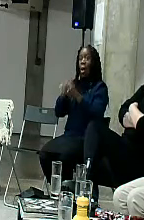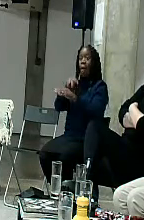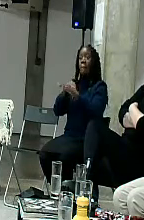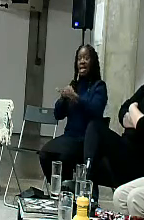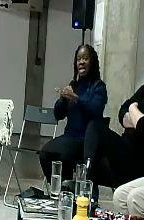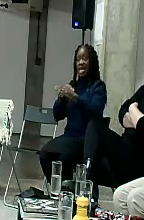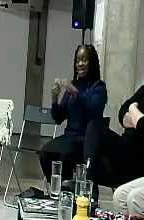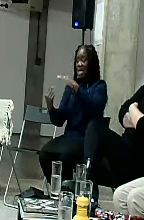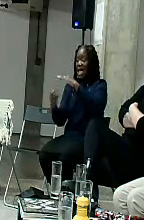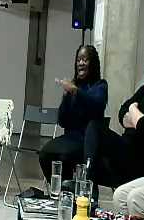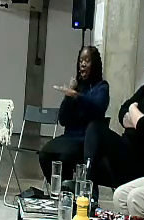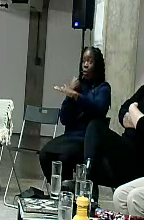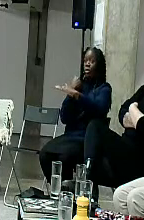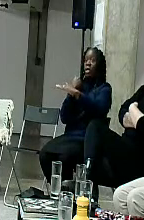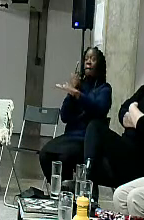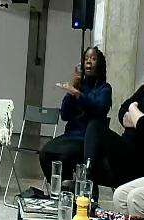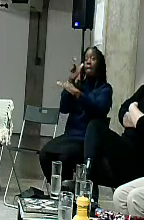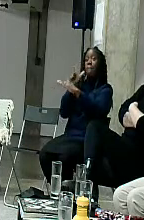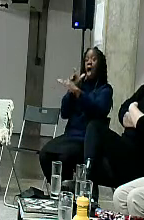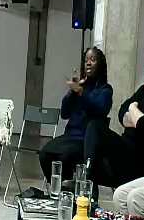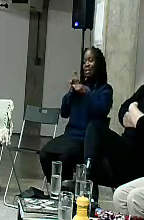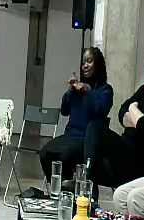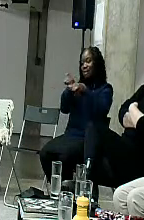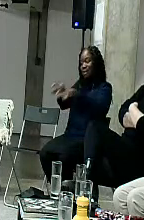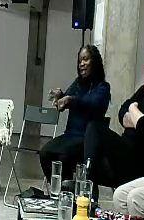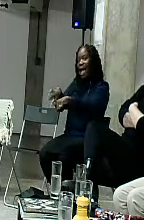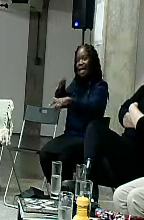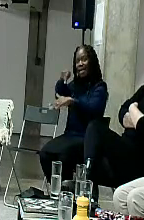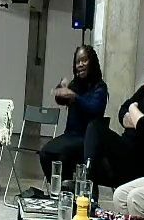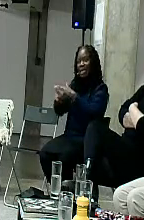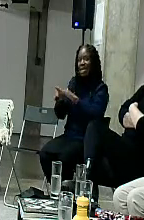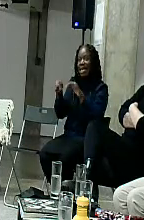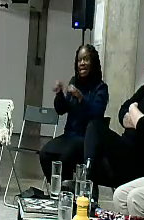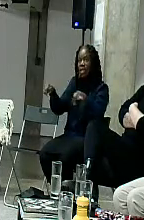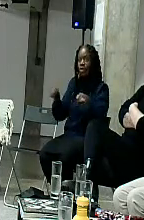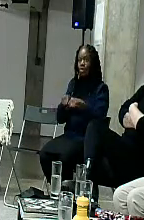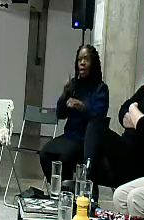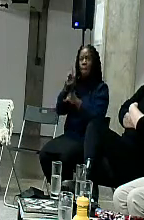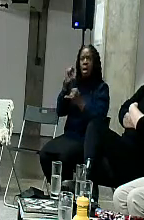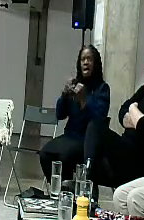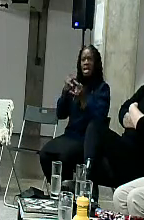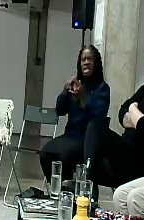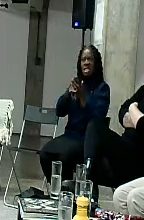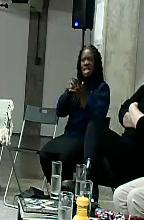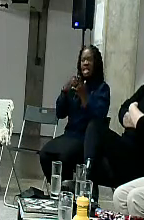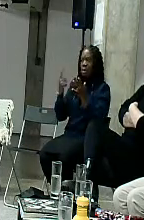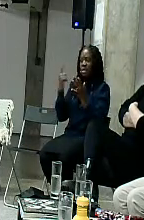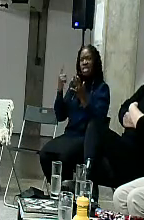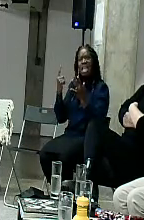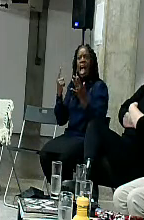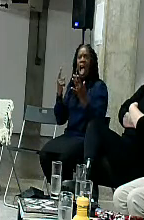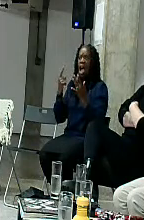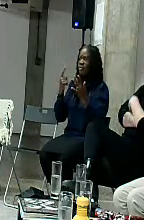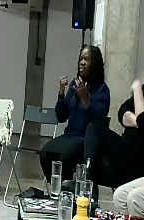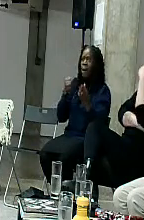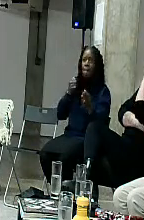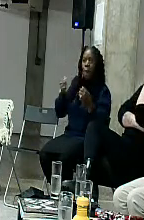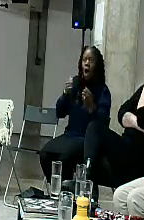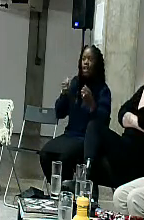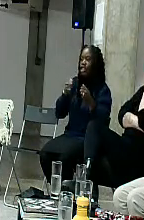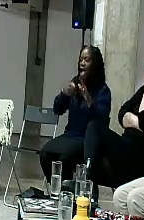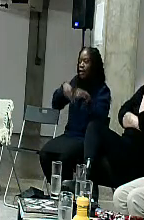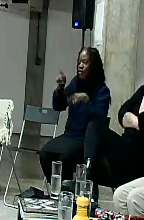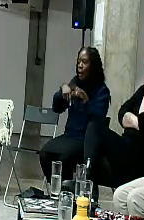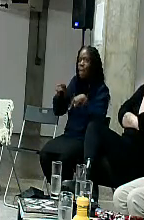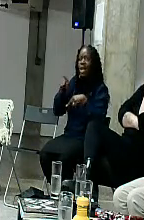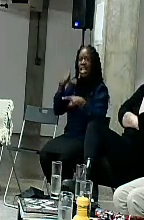and the person stays in. But Shani was an athlete and boxer and did all sorts of football and stuff, so he